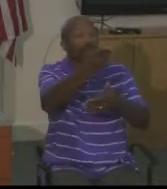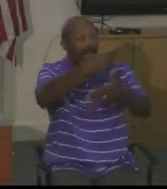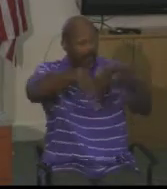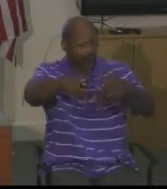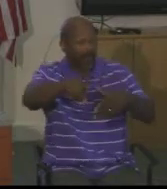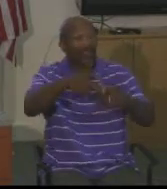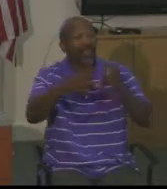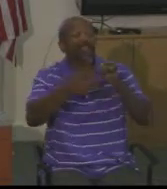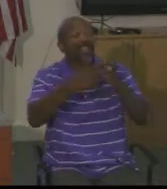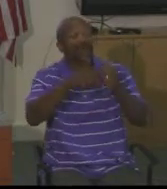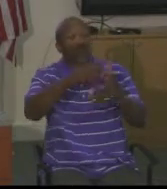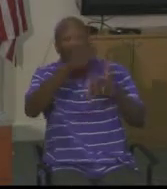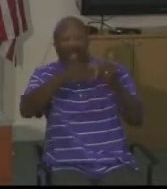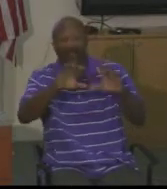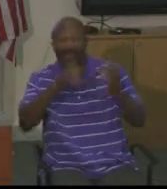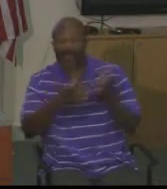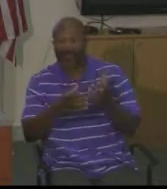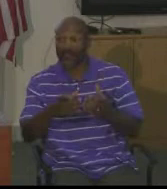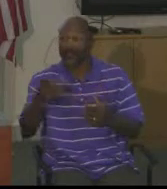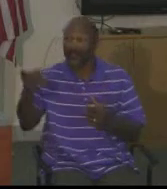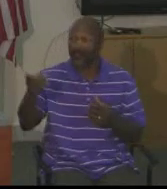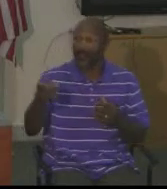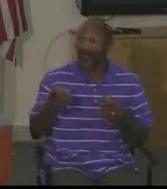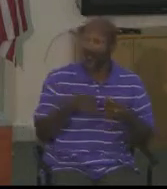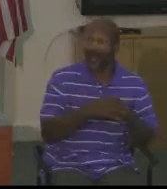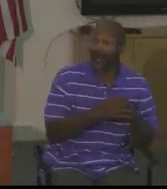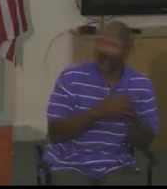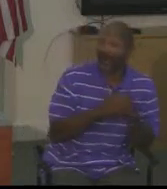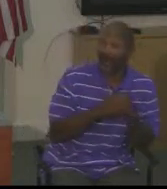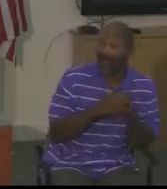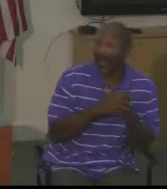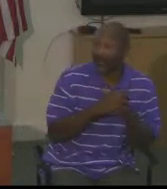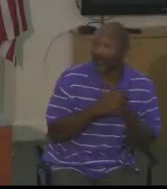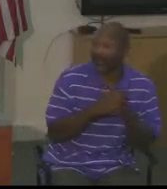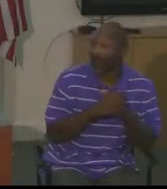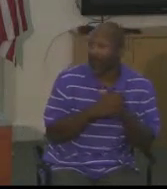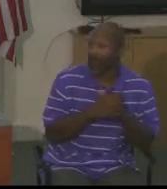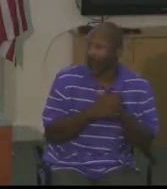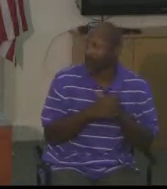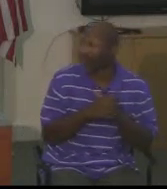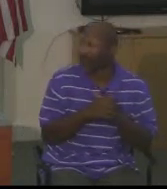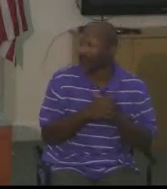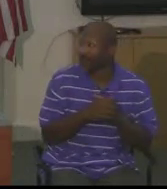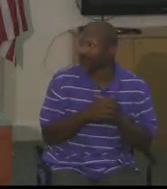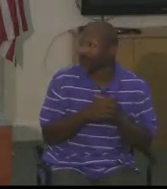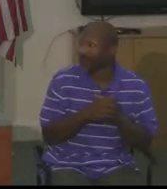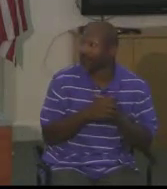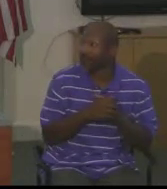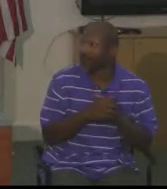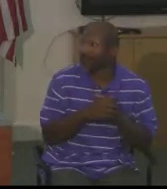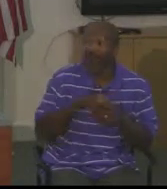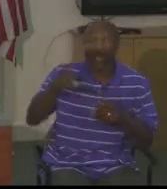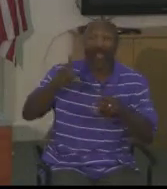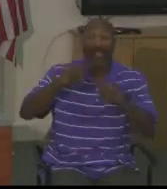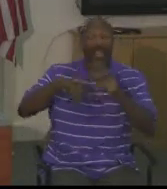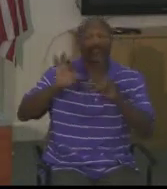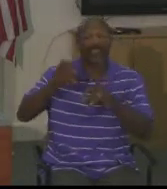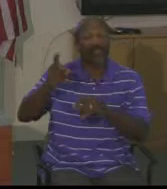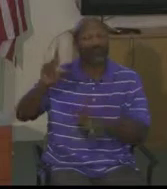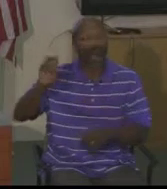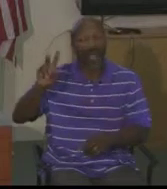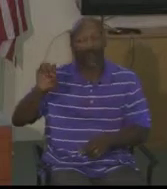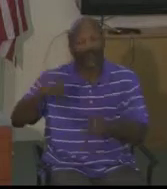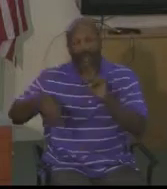save one to leave the class. You have 2 dead ones? You have dead? I've got a lot of broken hard drives. Can't fix drives.